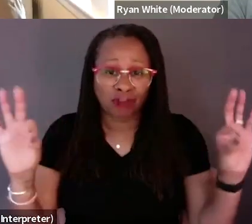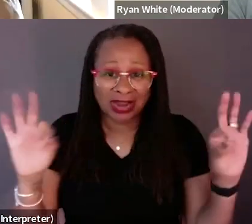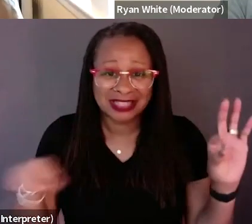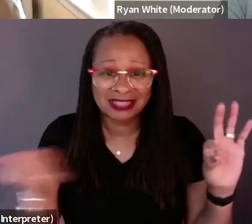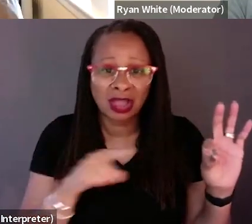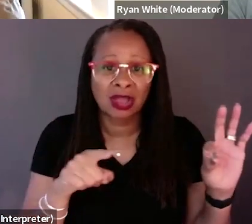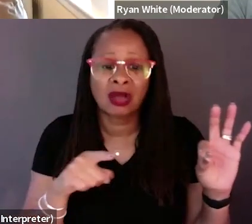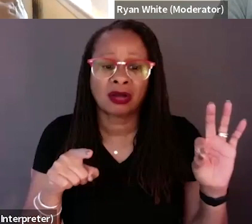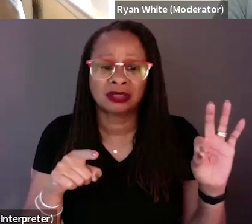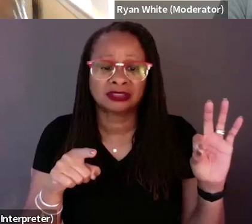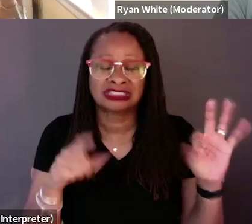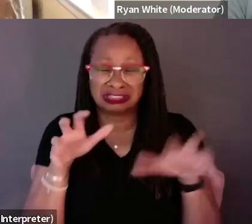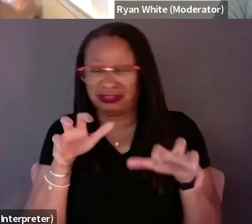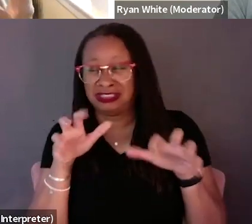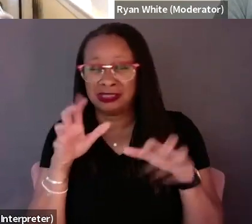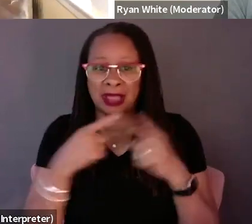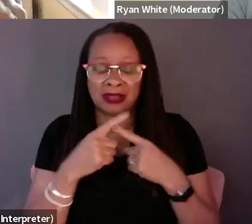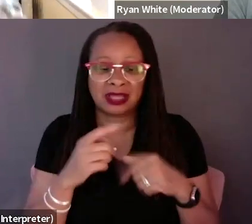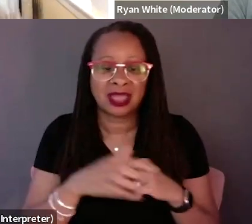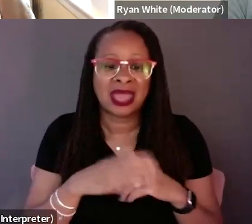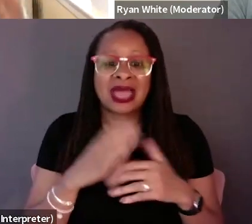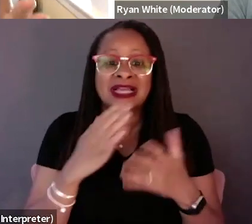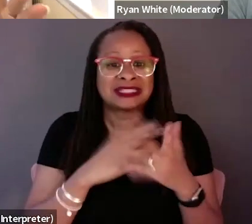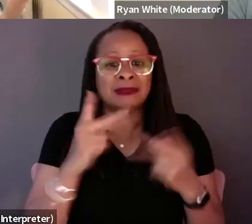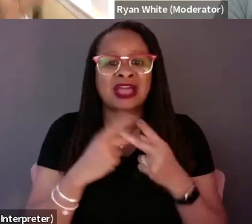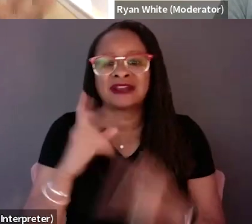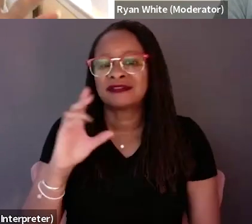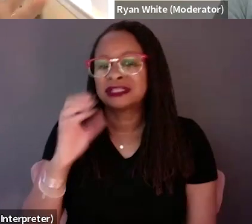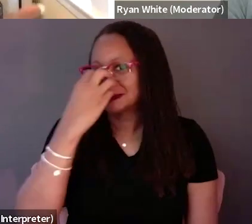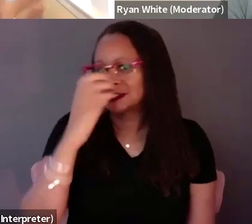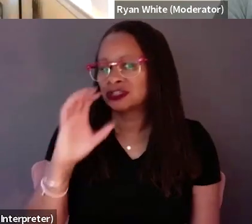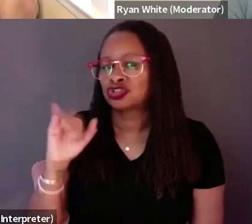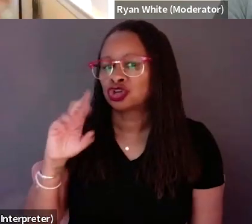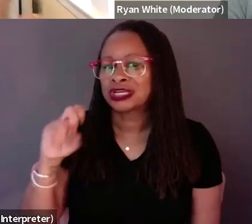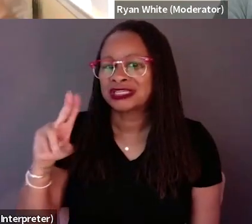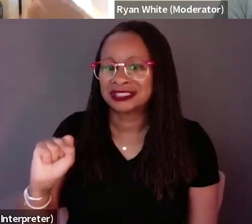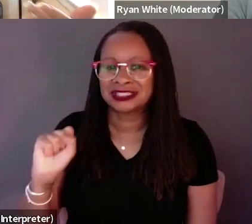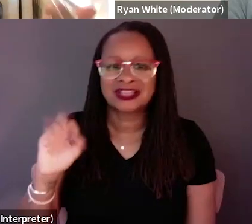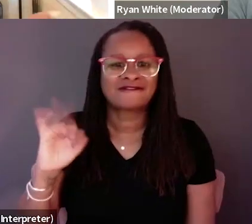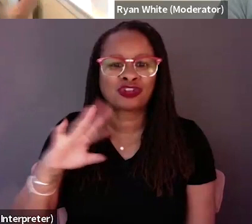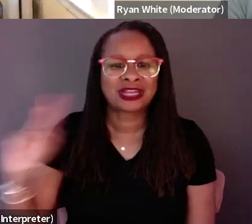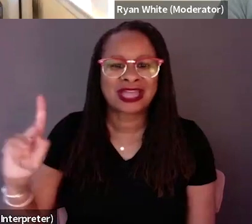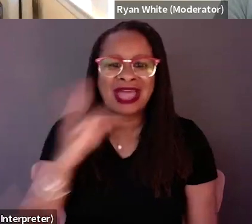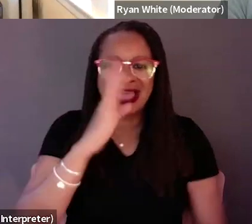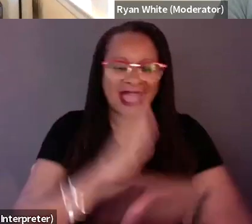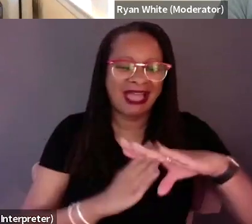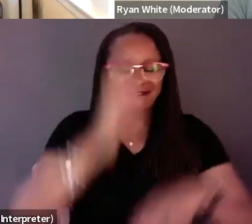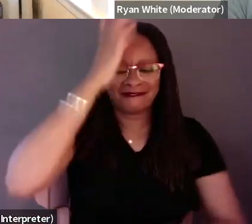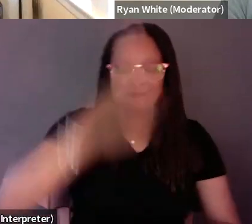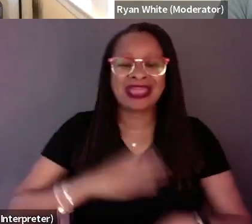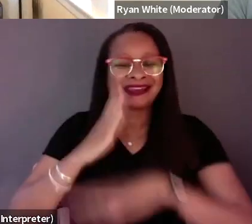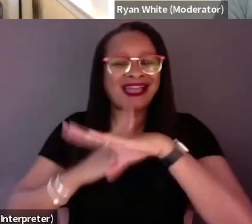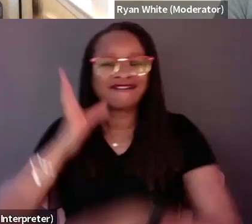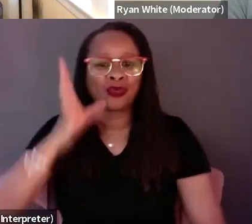all cringe at but think about all the time, some kind of circus freak, half man half woman situation. Like, no, this is one of